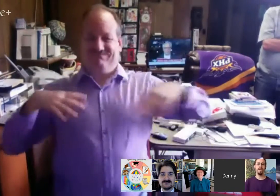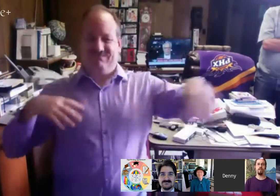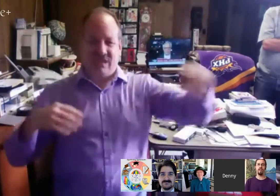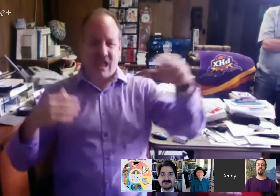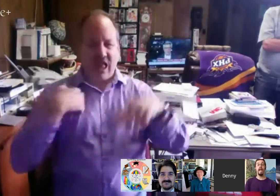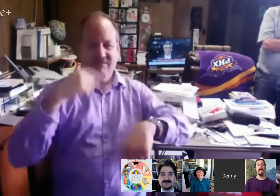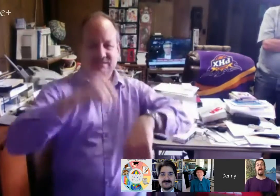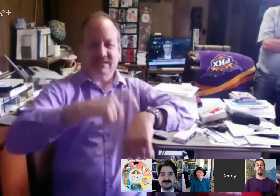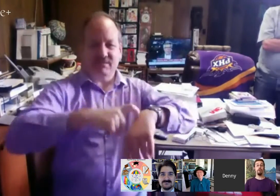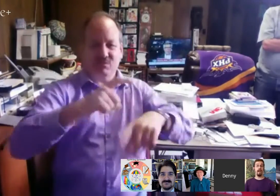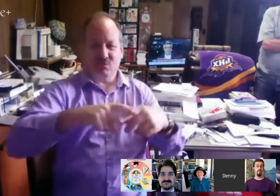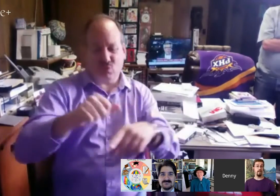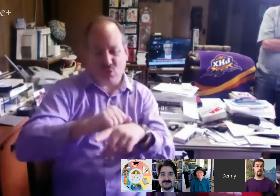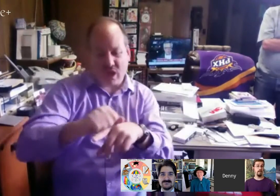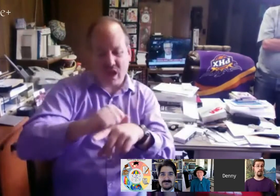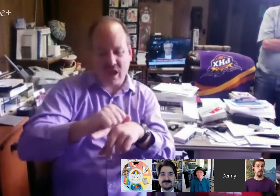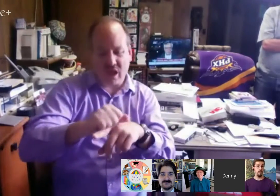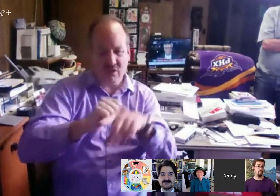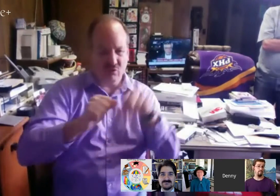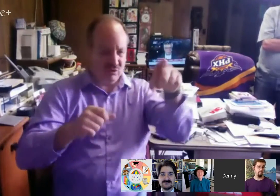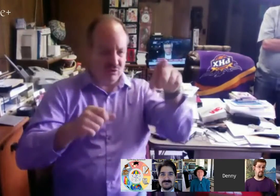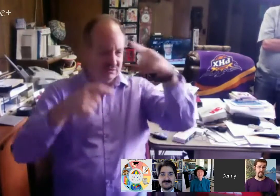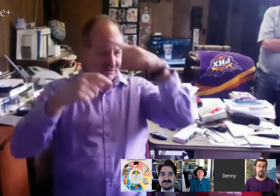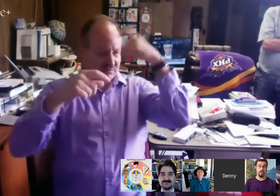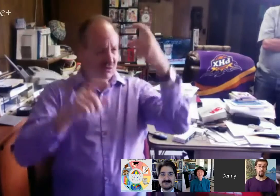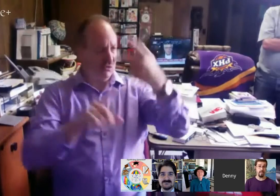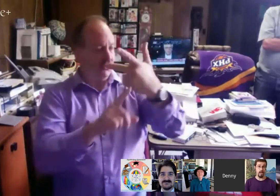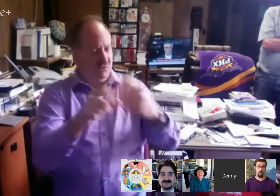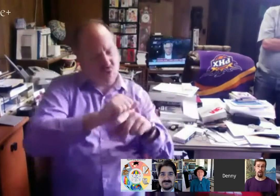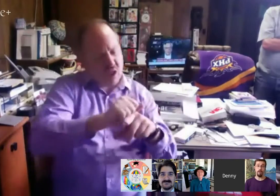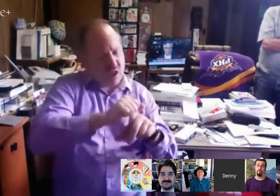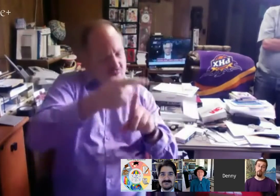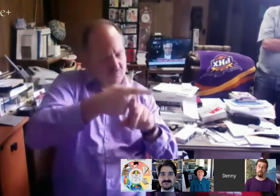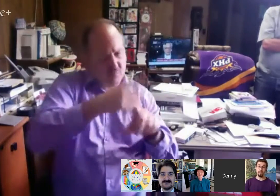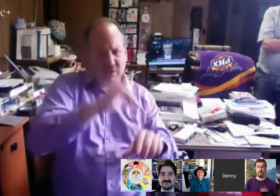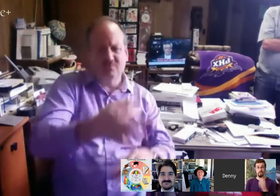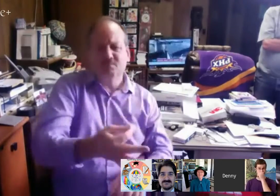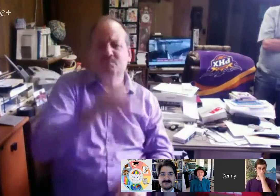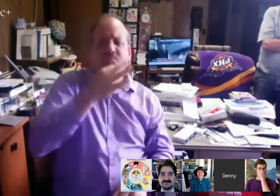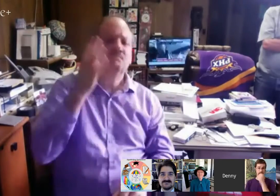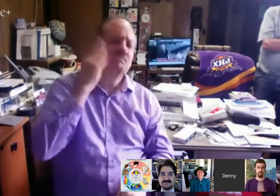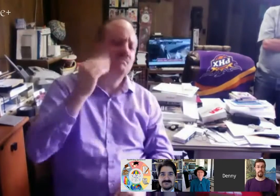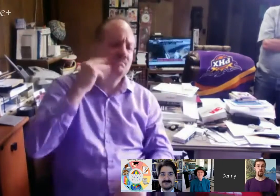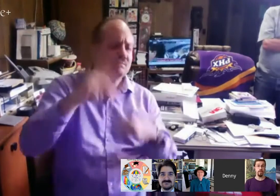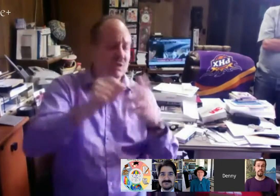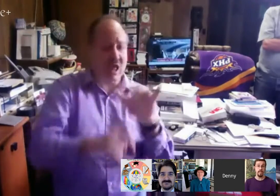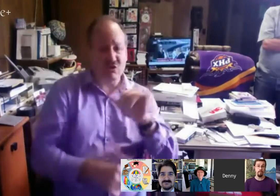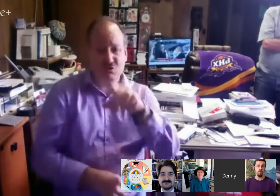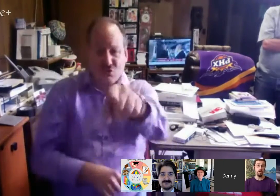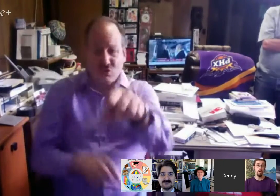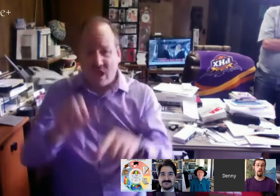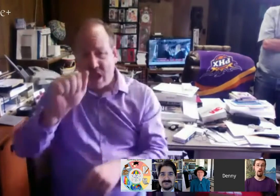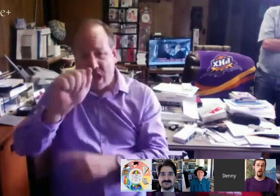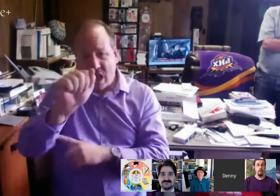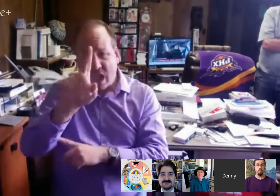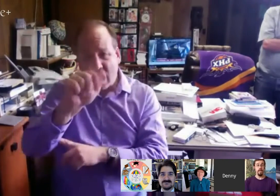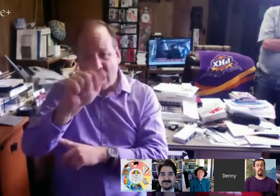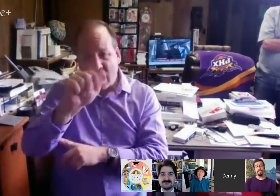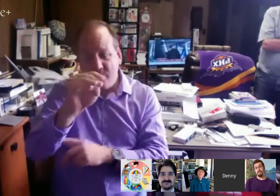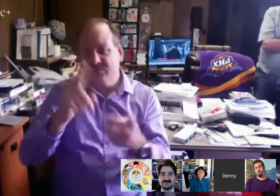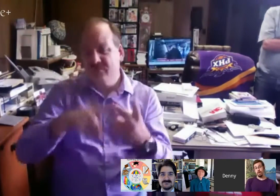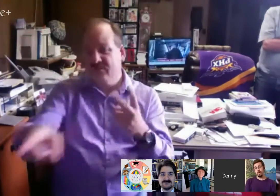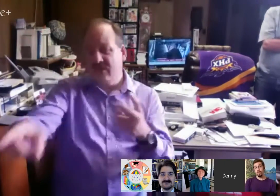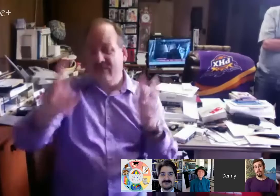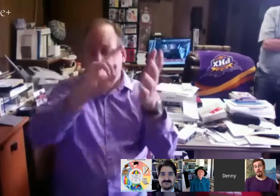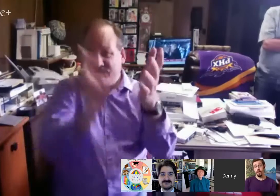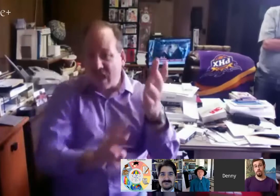learning sign writing. And you have to teach them sign writing. Most of the times that has to be during the summer,